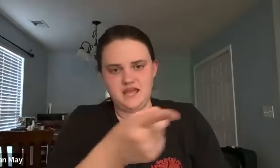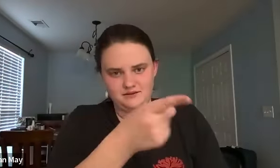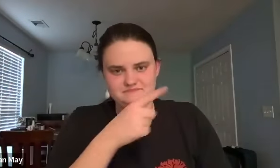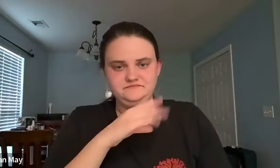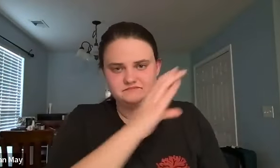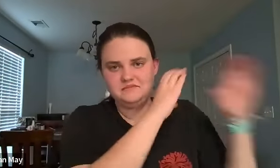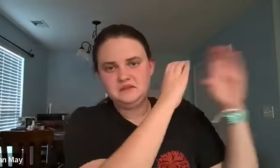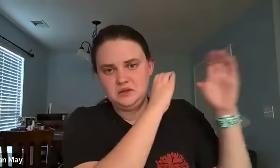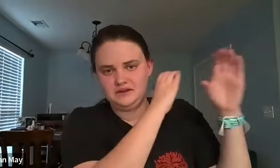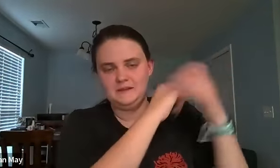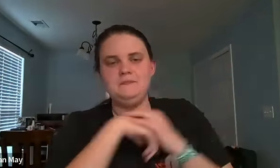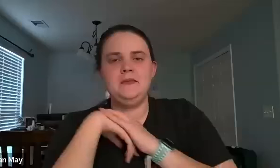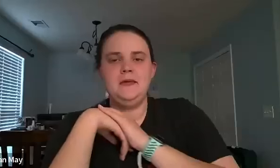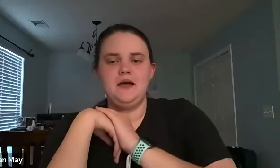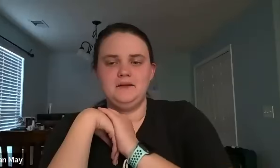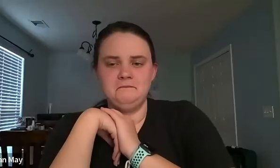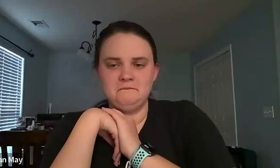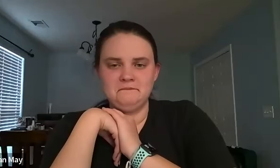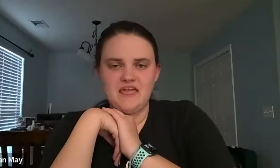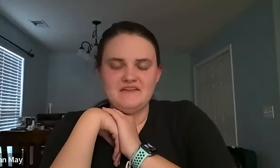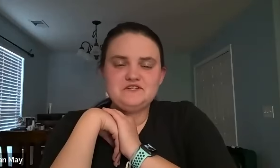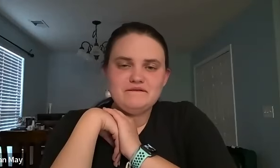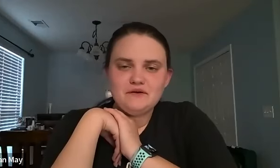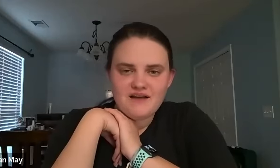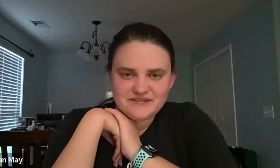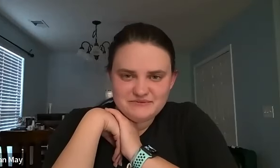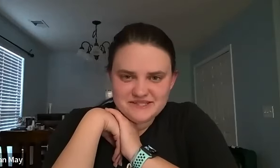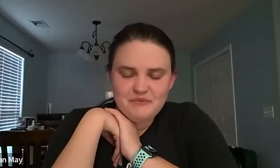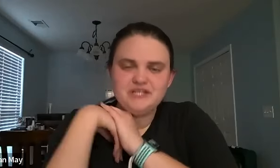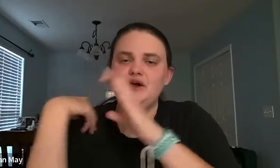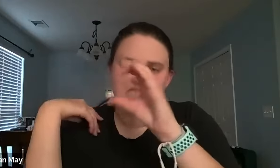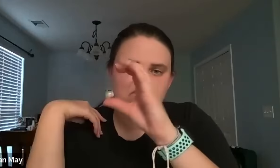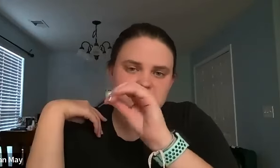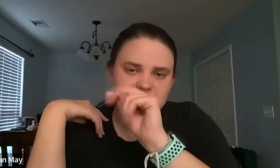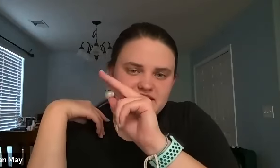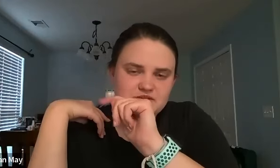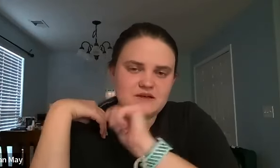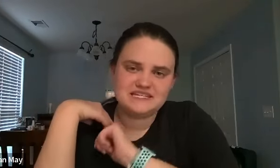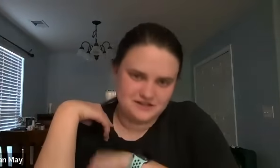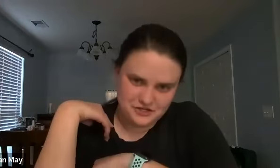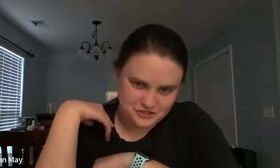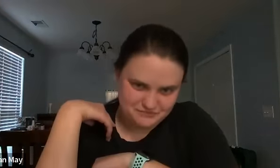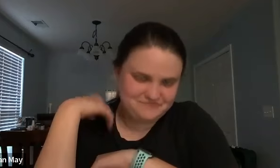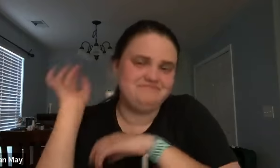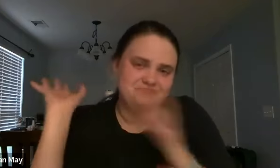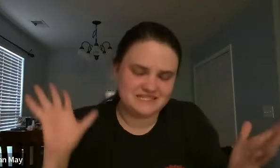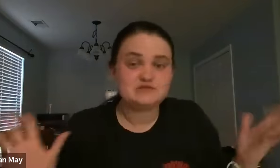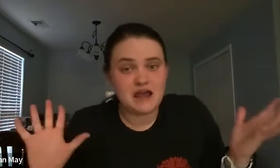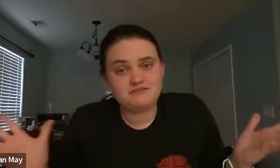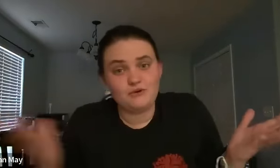Yeah, coconut. If you don't feel confident with that one, finger spelling is not going to hurt you, because that's what I've always